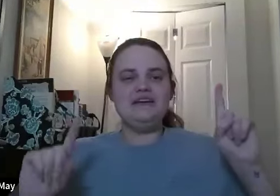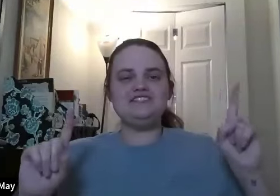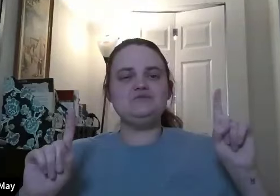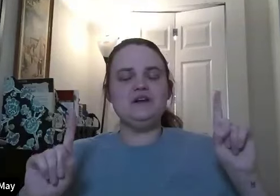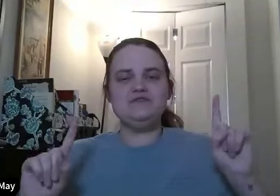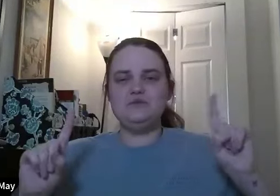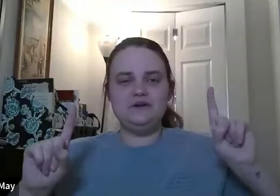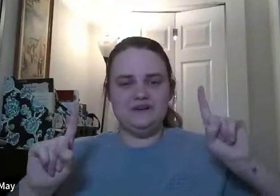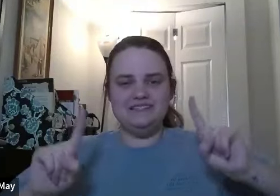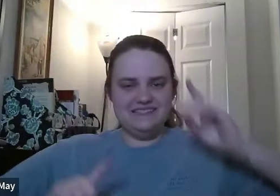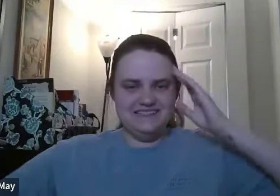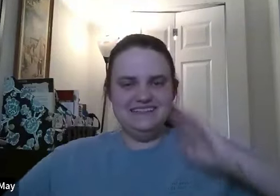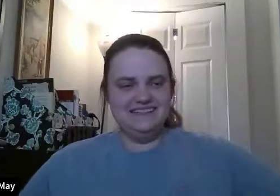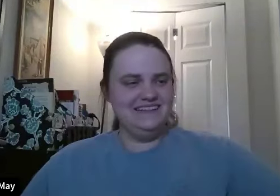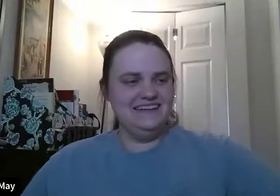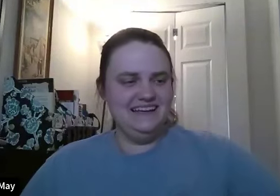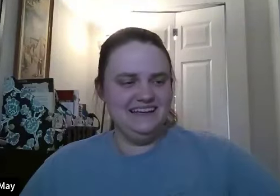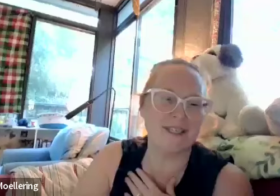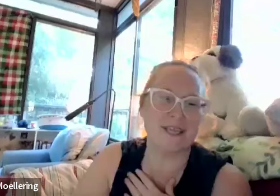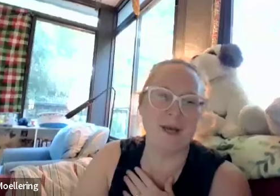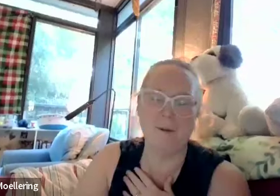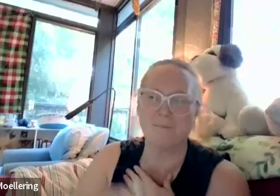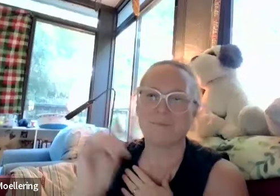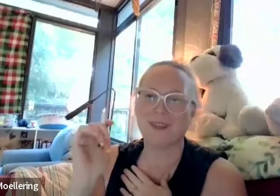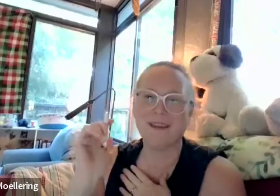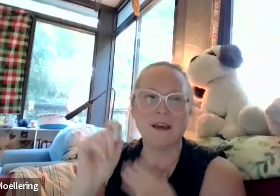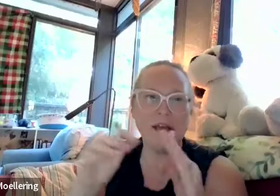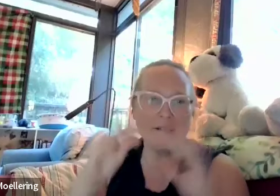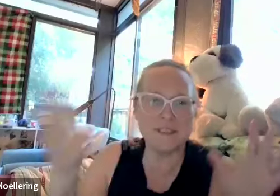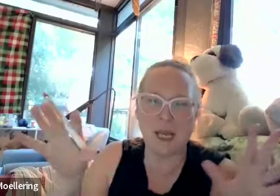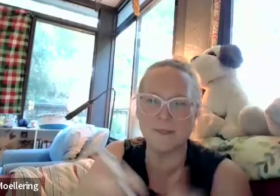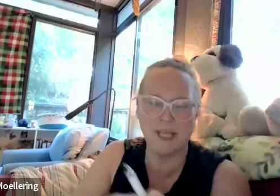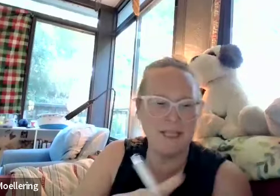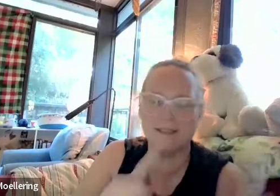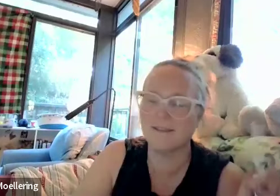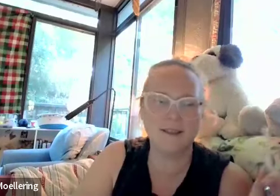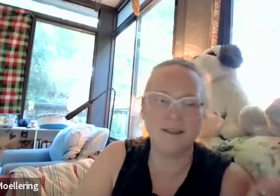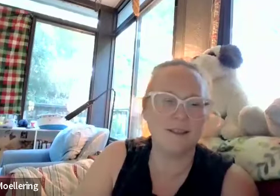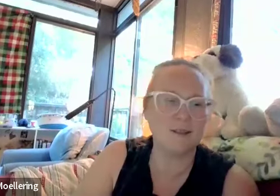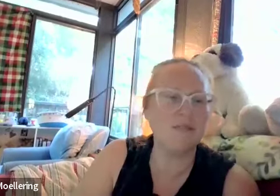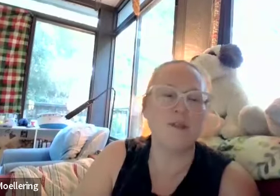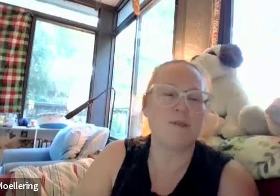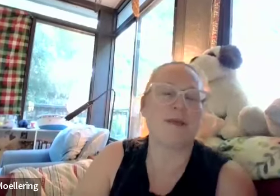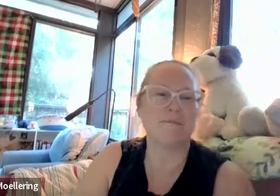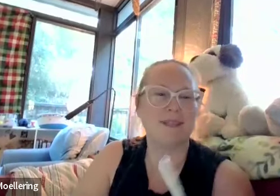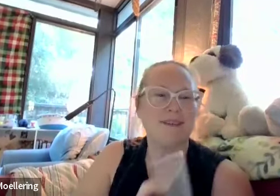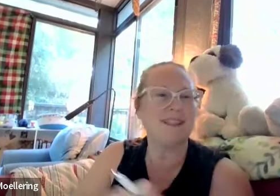it's just one you of know those. what? Quite honestly, I would finger spell it because a lot of the time signs confuse me. Like